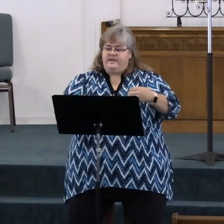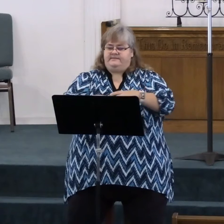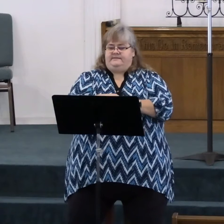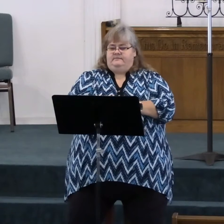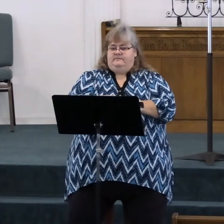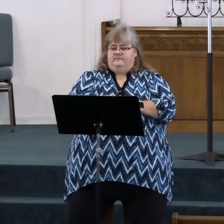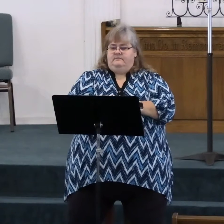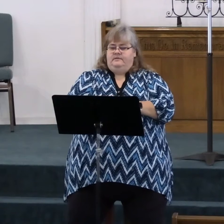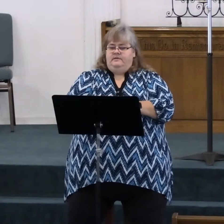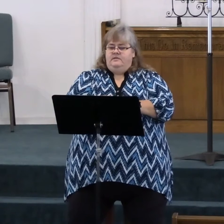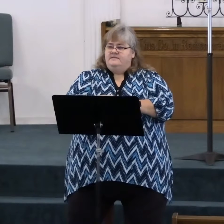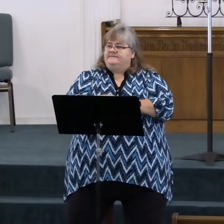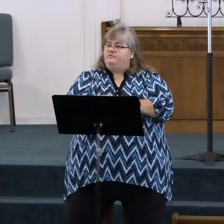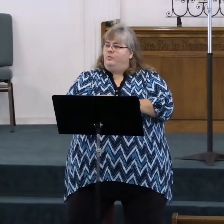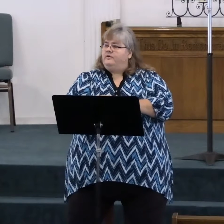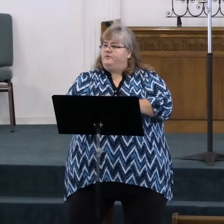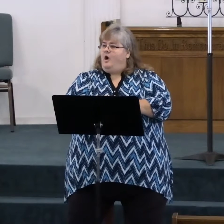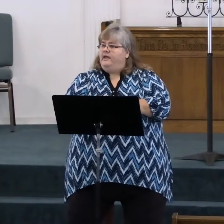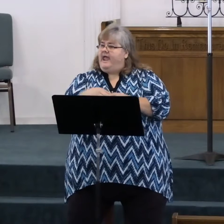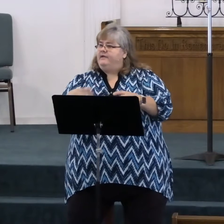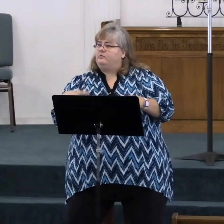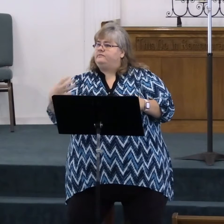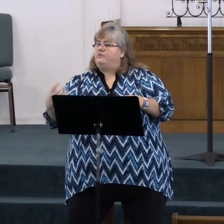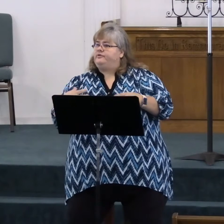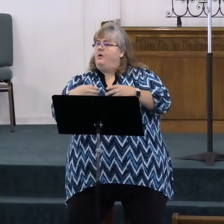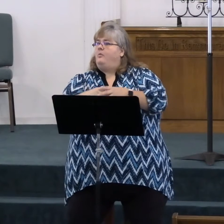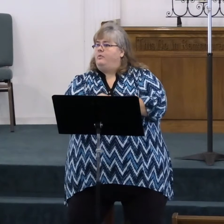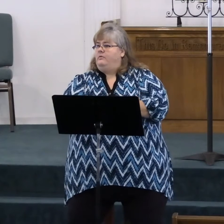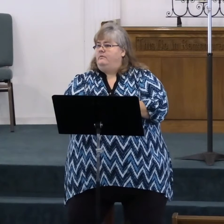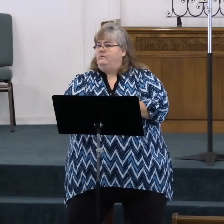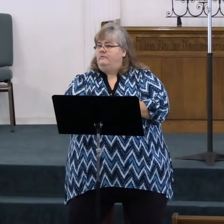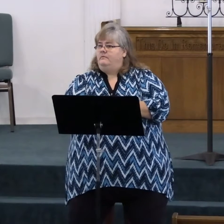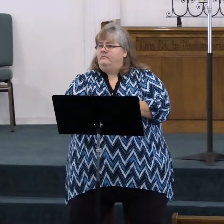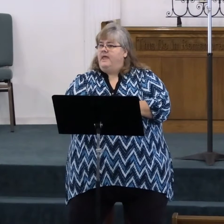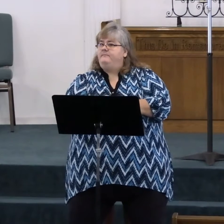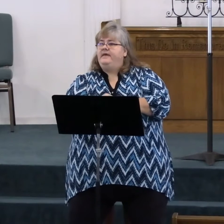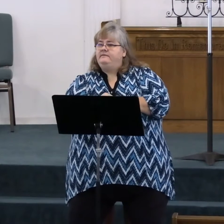it. See, the Word of God anchors our soul. Amen?